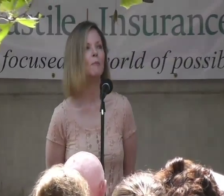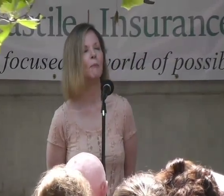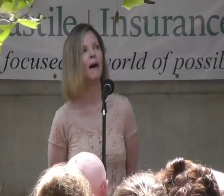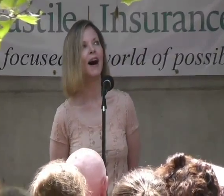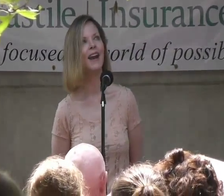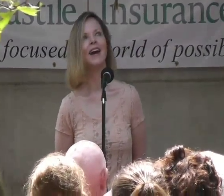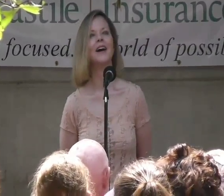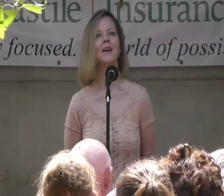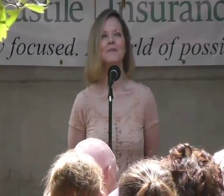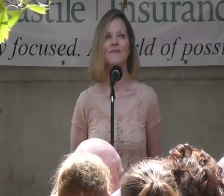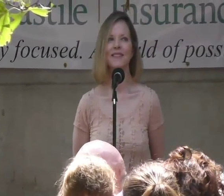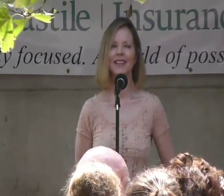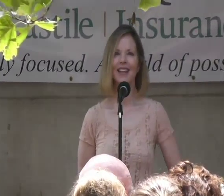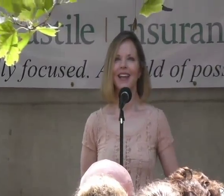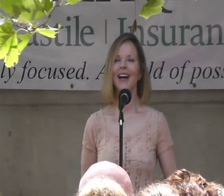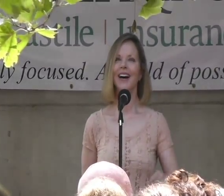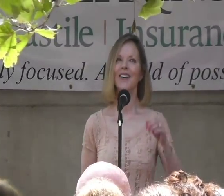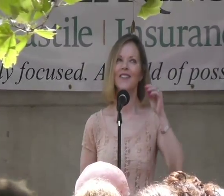me. But